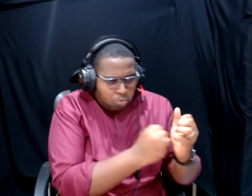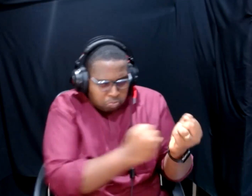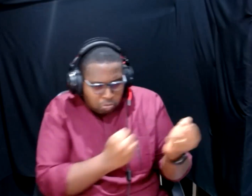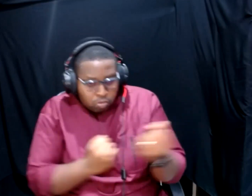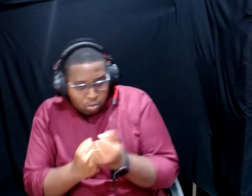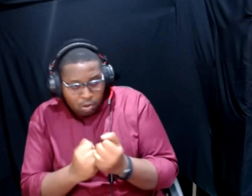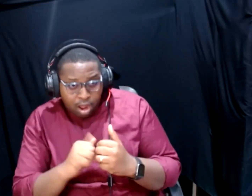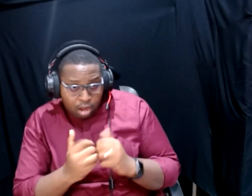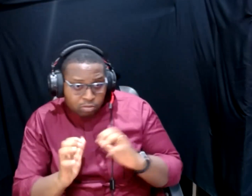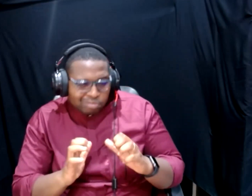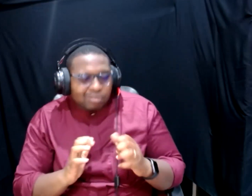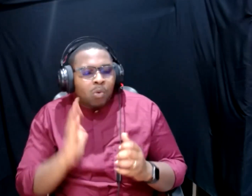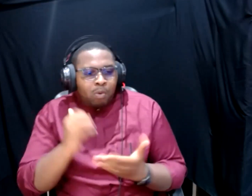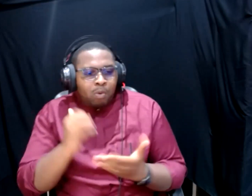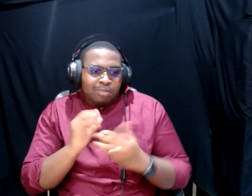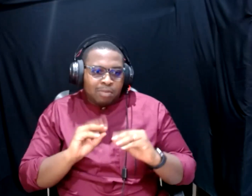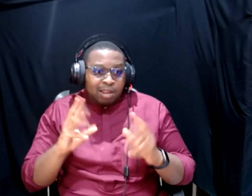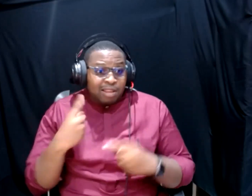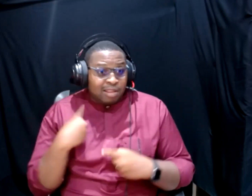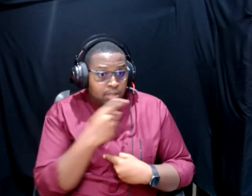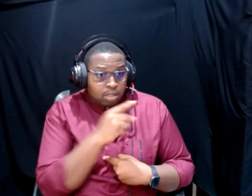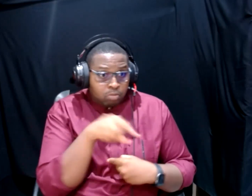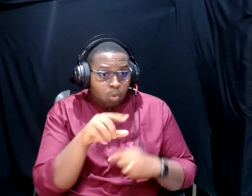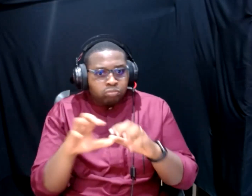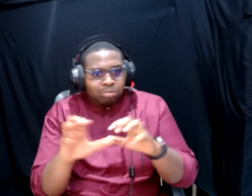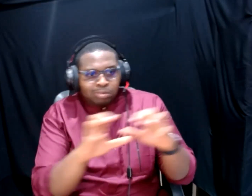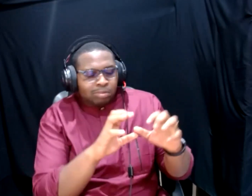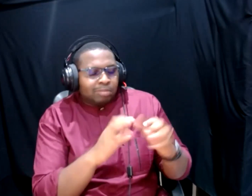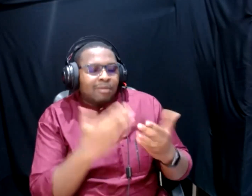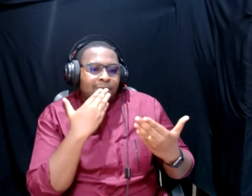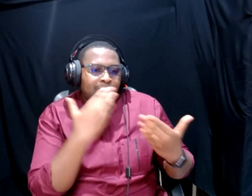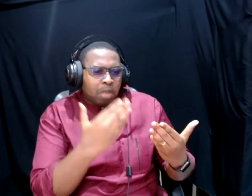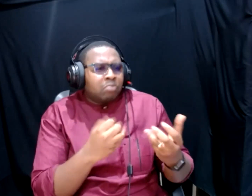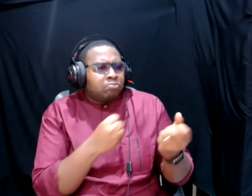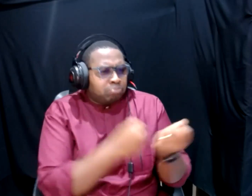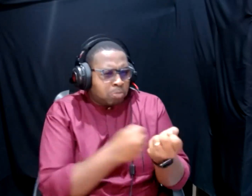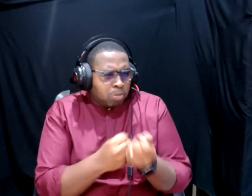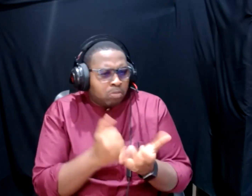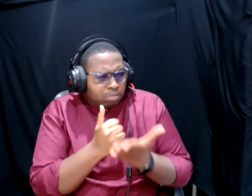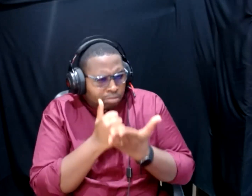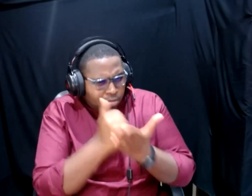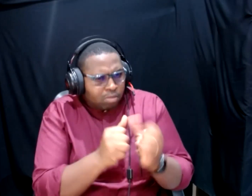all the work that you've done up to this point, and strongly encourage you to move forward with these changes.